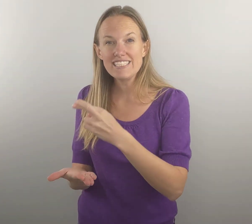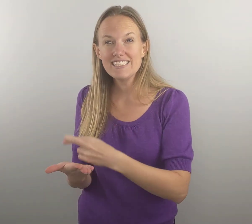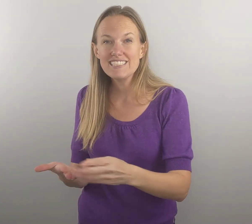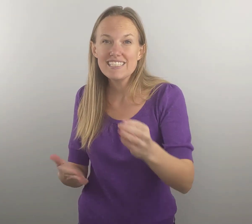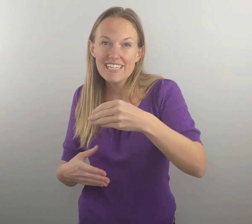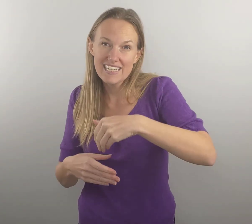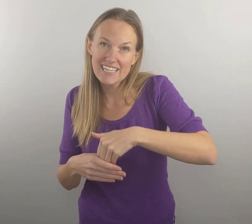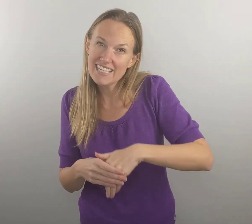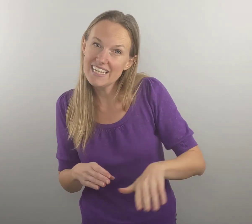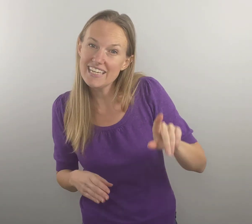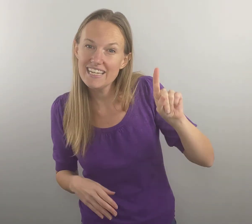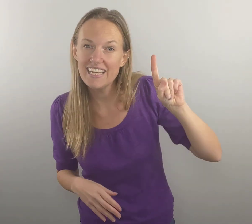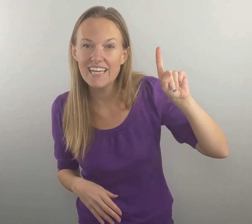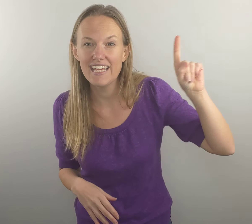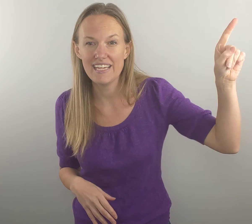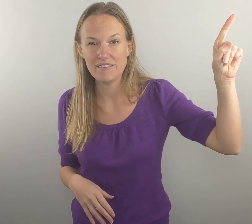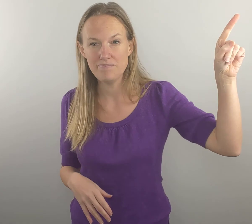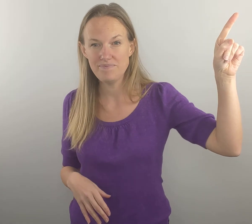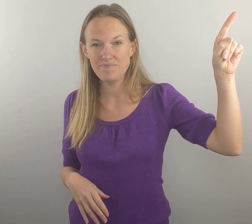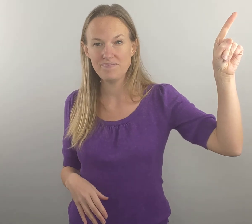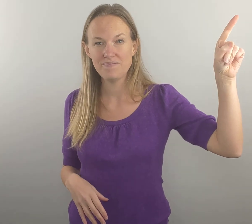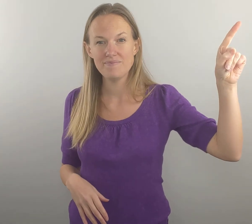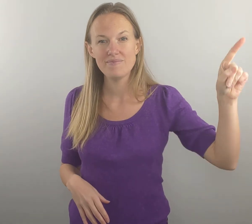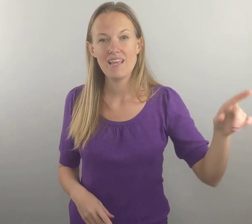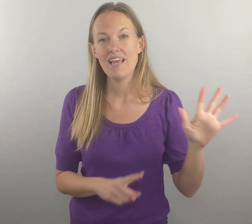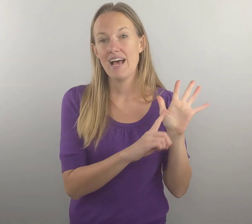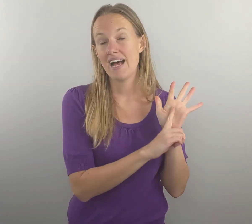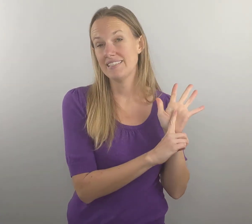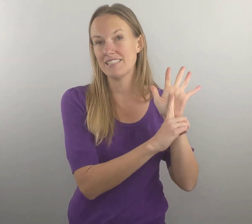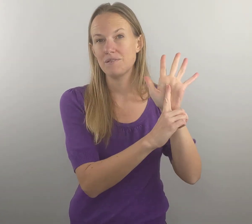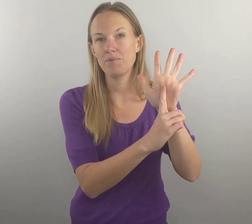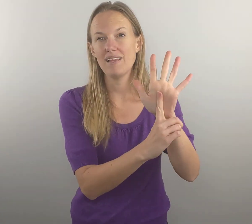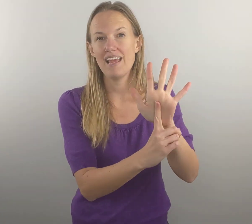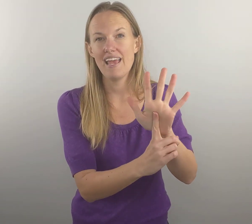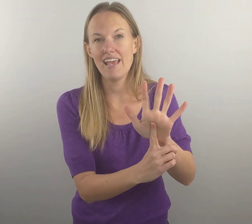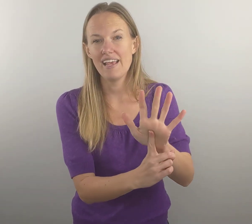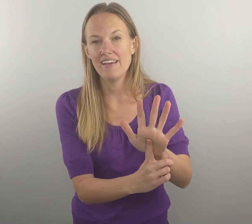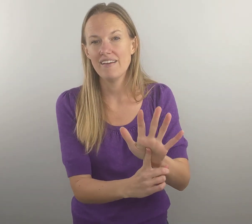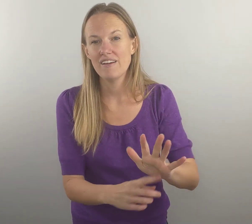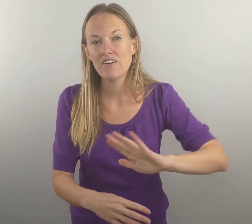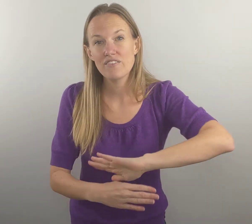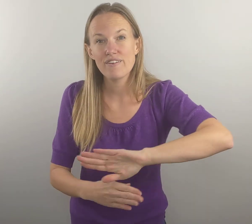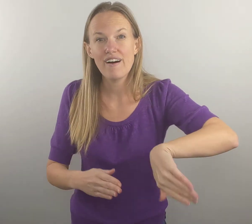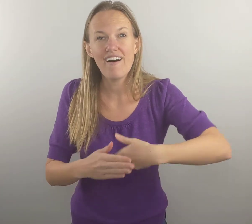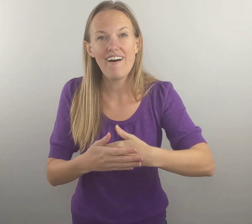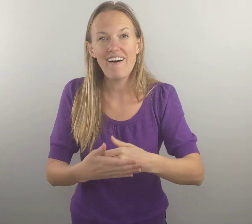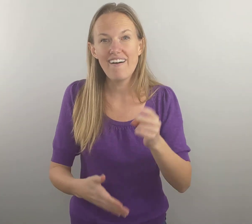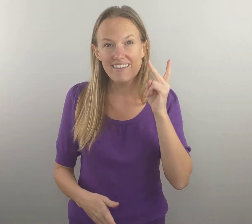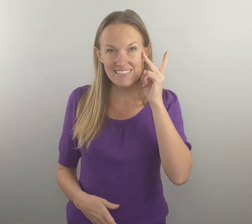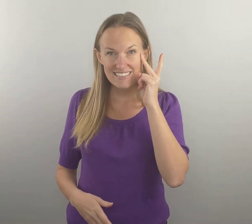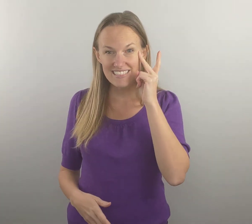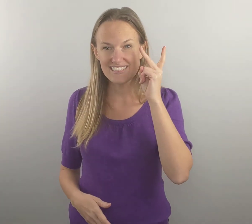righteous in him, a display for all to